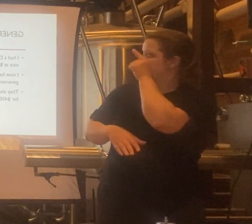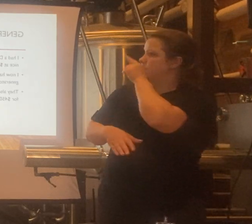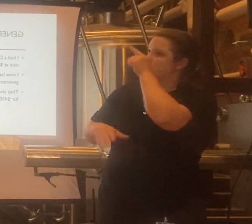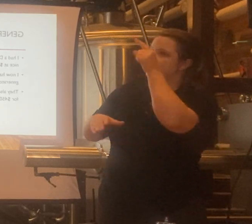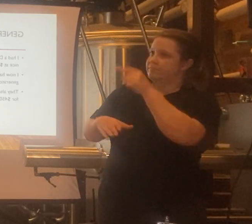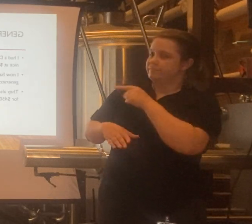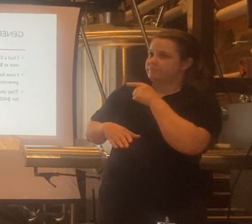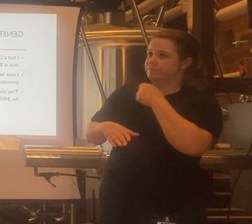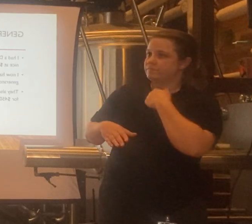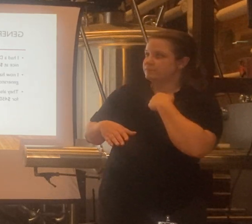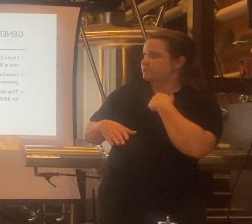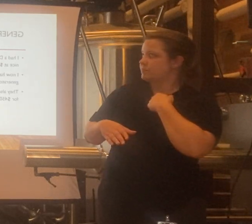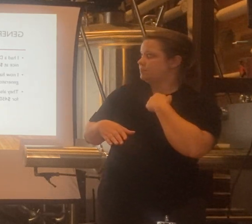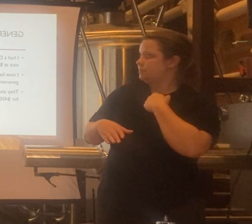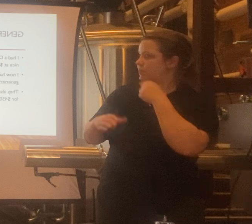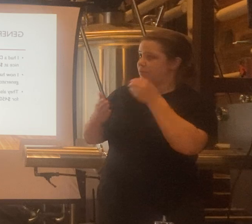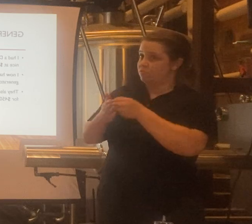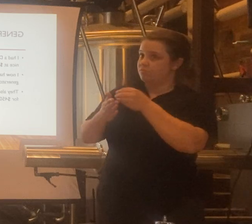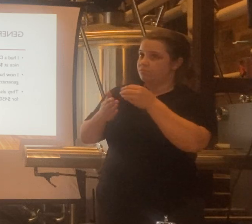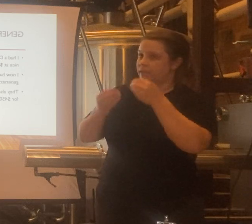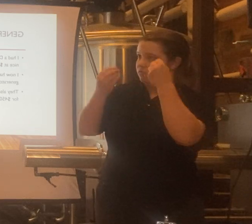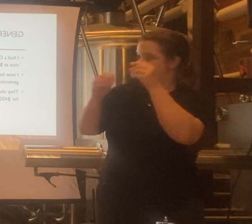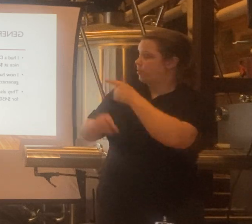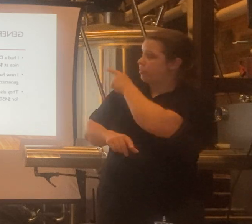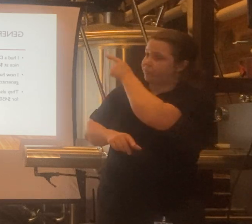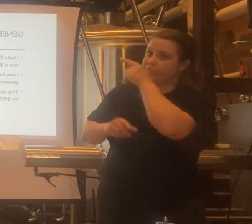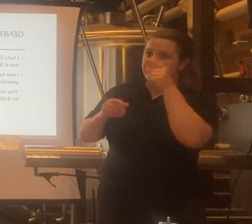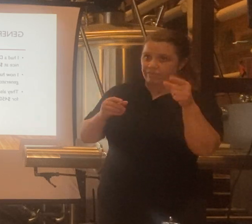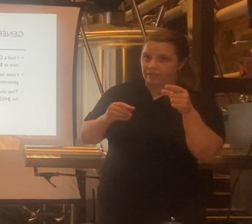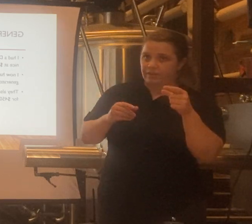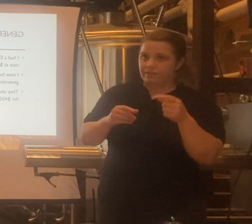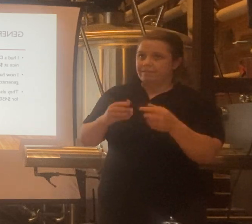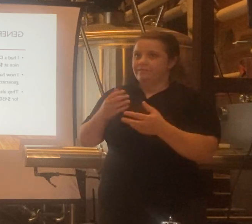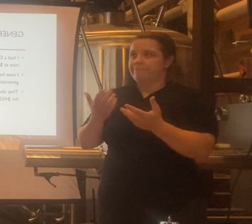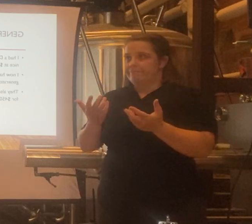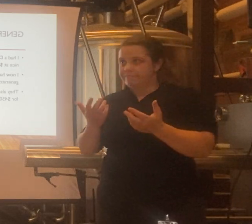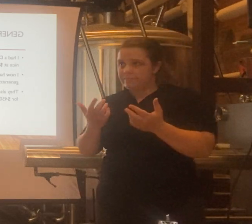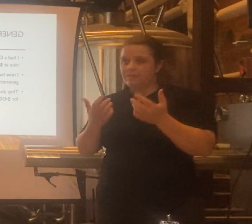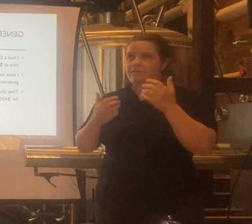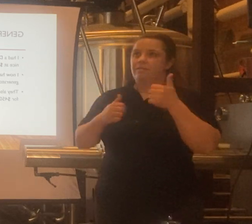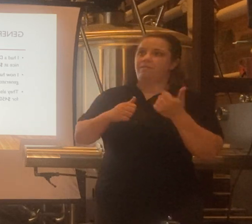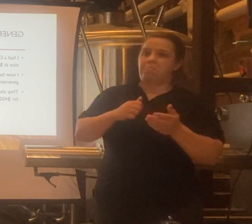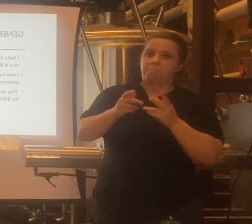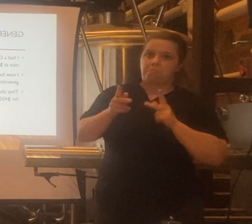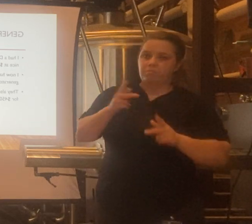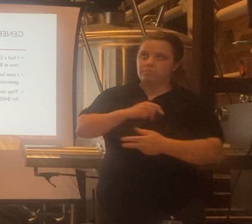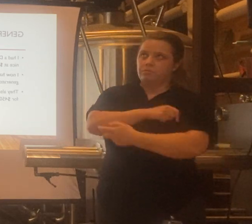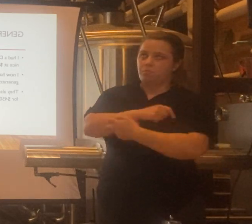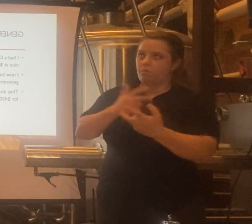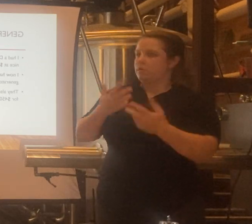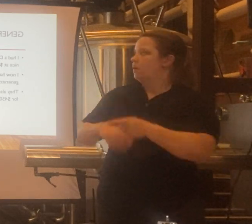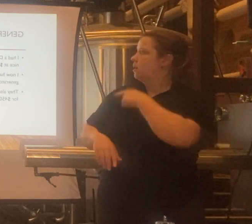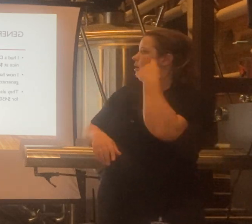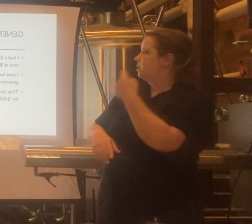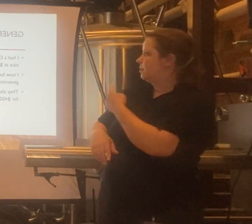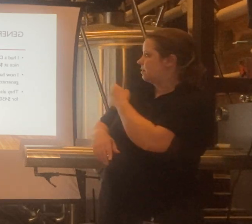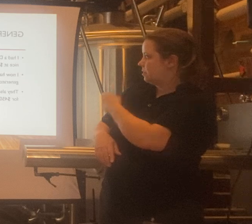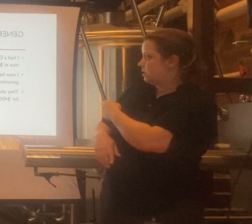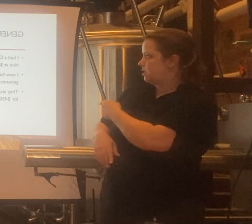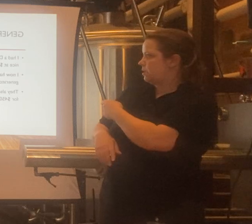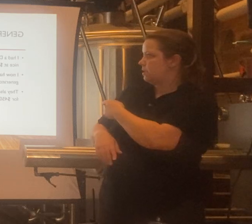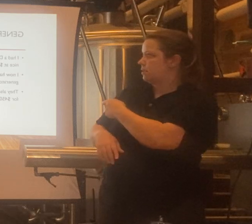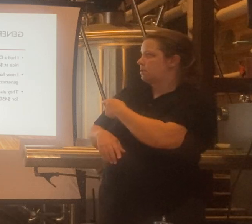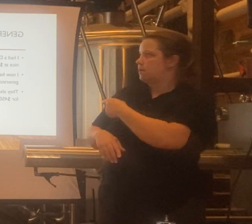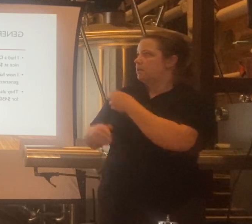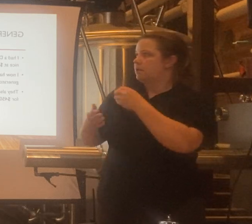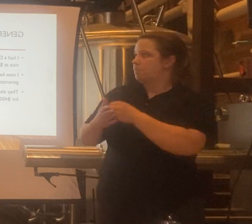put back on their RV so they get power when they go. And then I bought this guy. And so I have tested this. Ironically, 3 days before the tornado